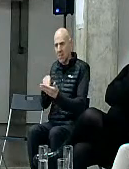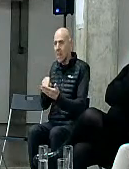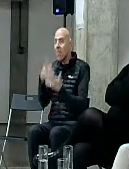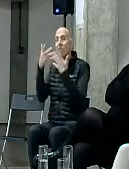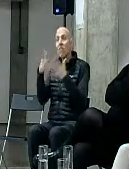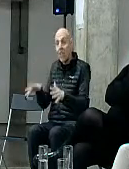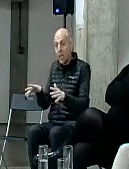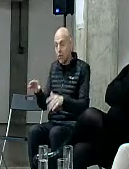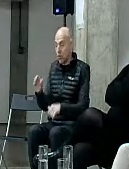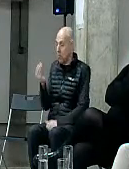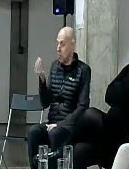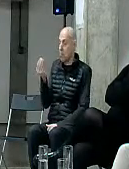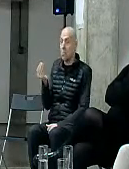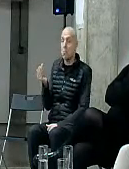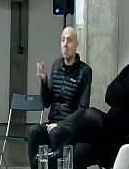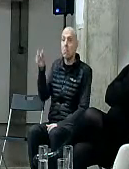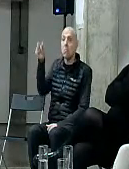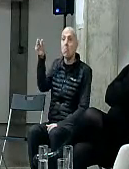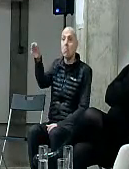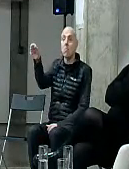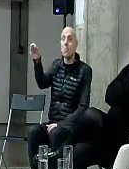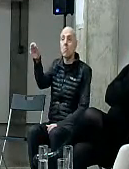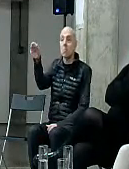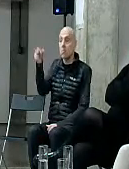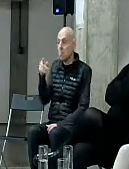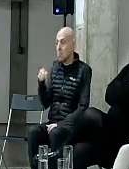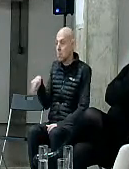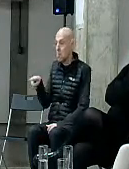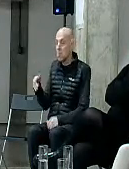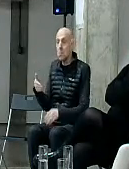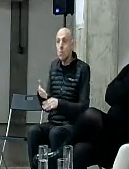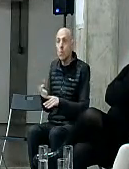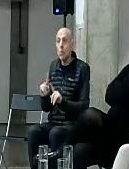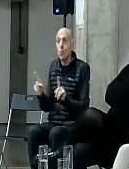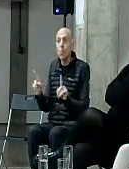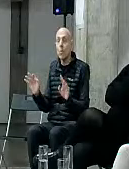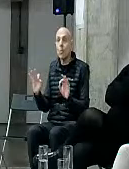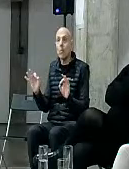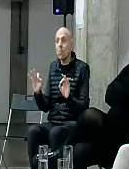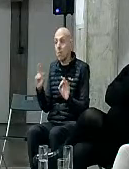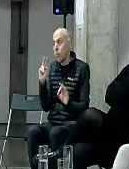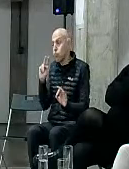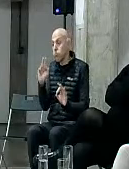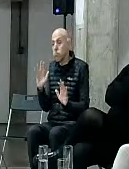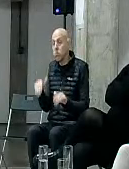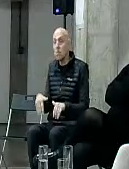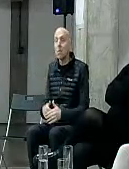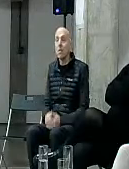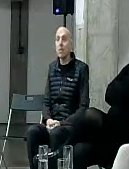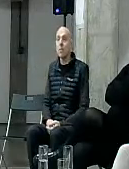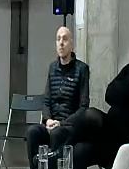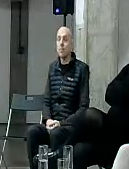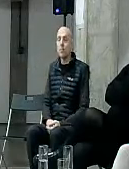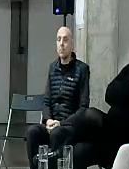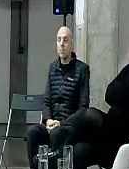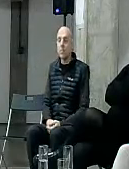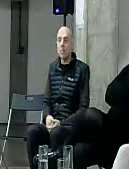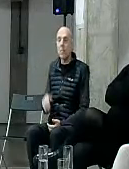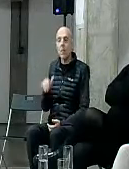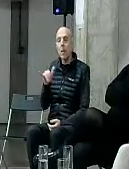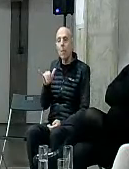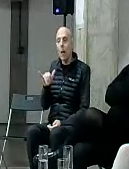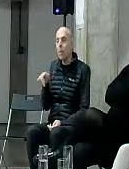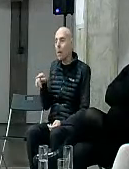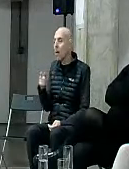shelf, and nobody takes any notice of it. And you might be able to see a